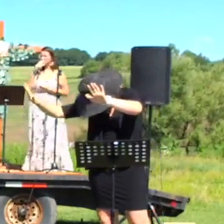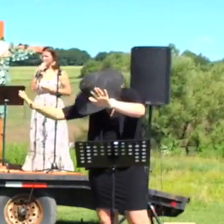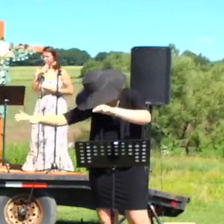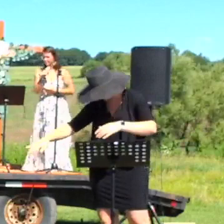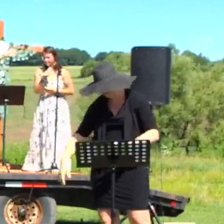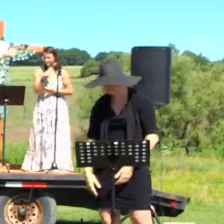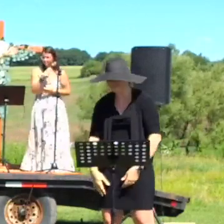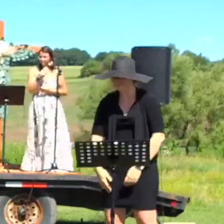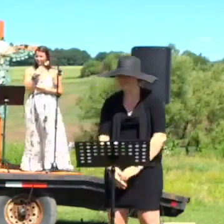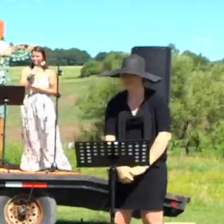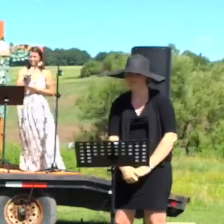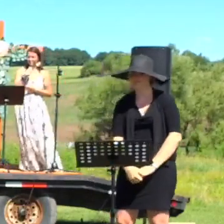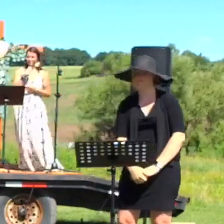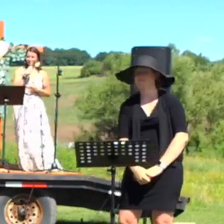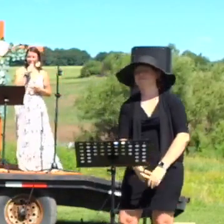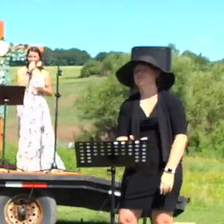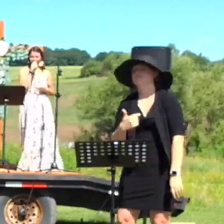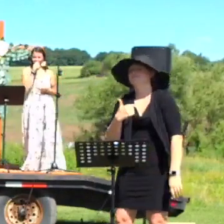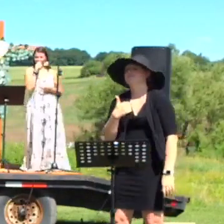life.